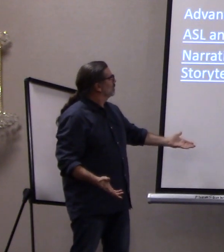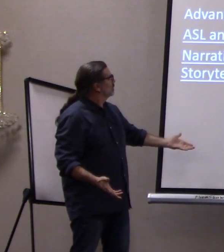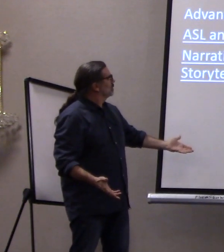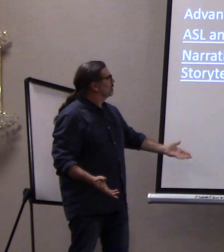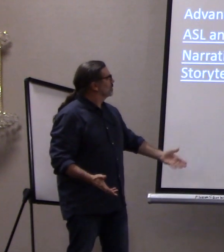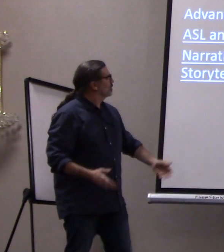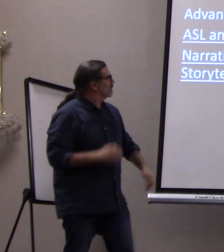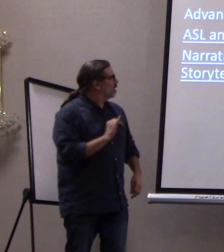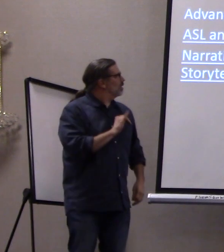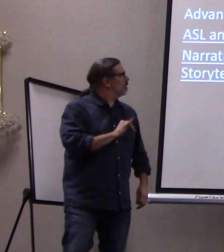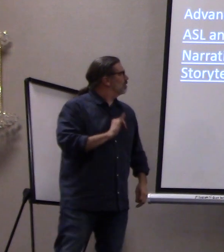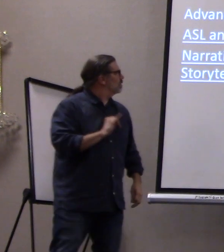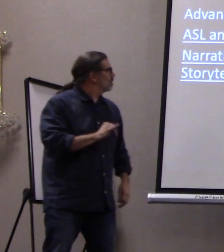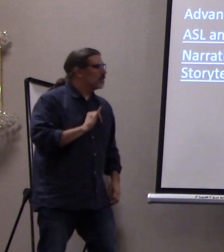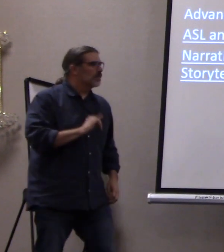Wait a minute.